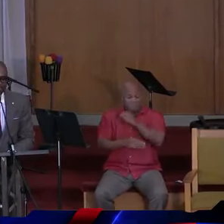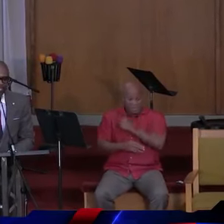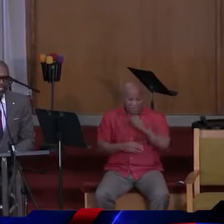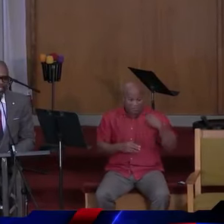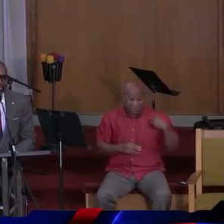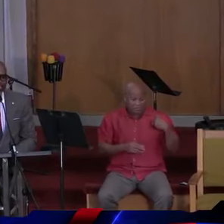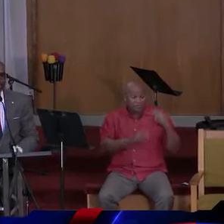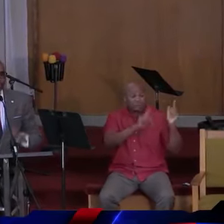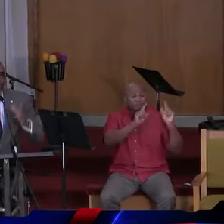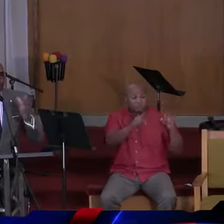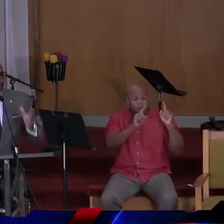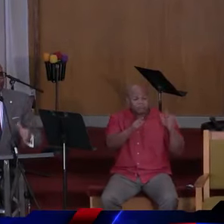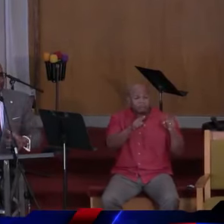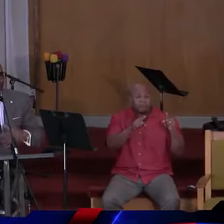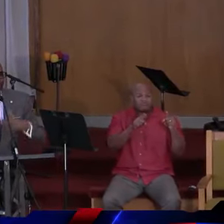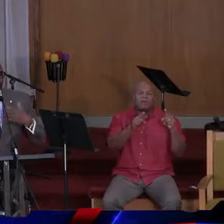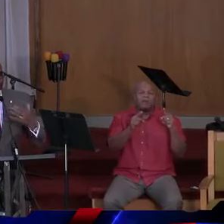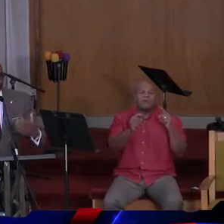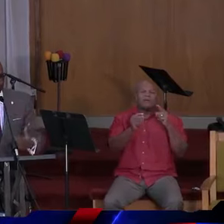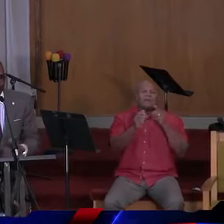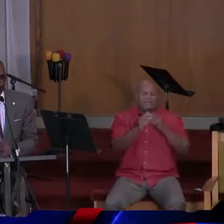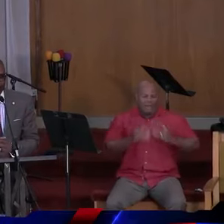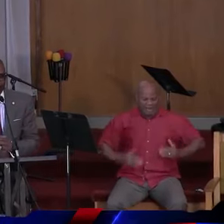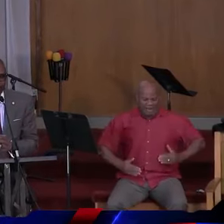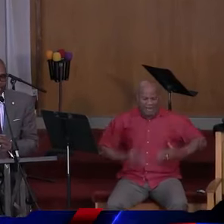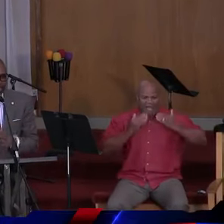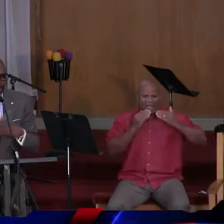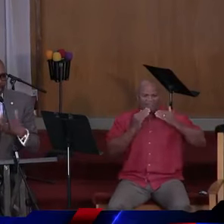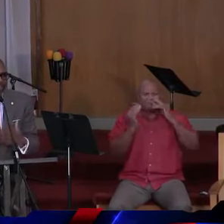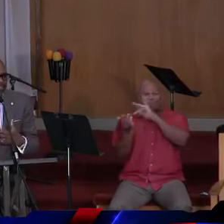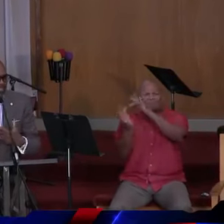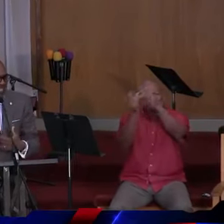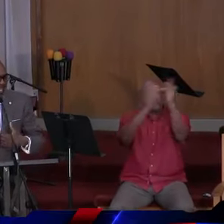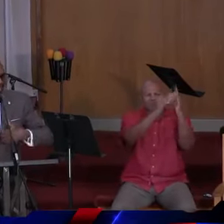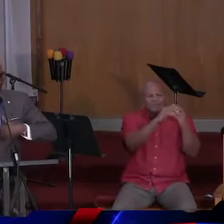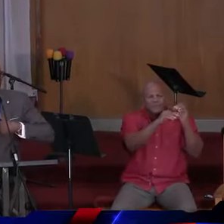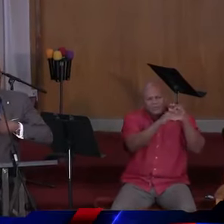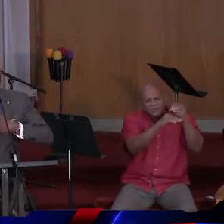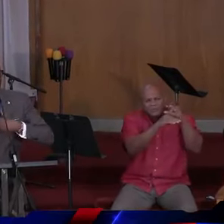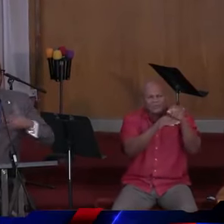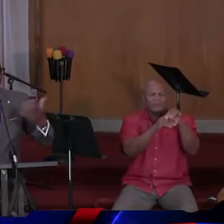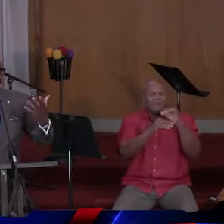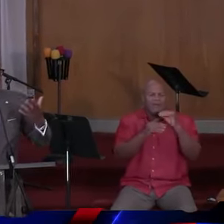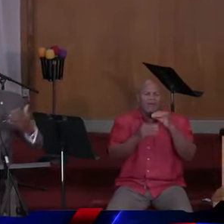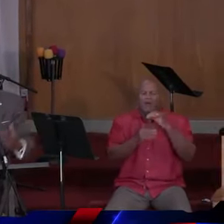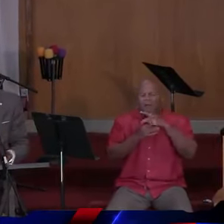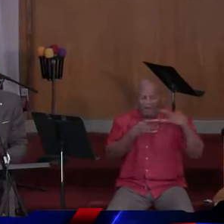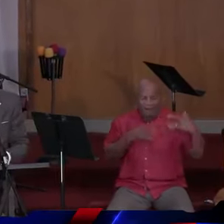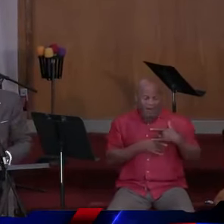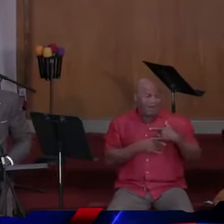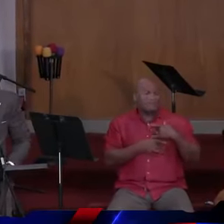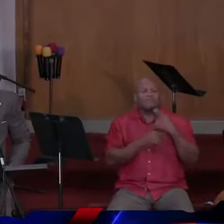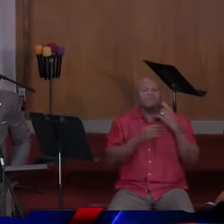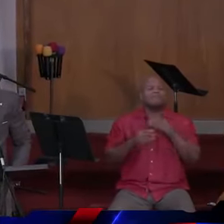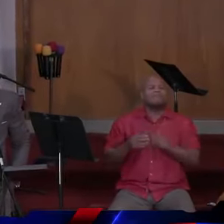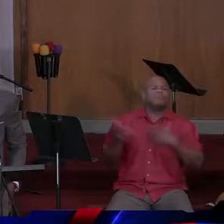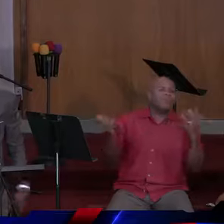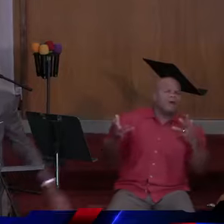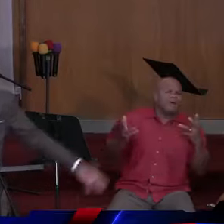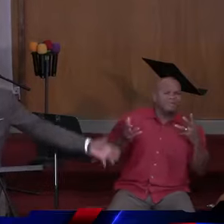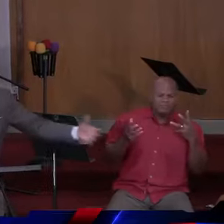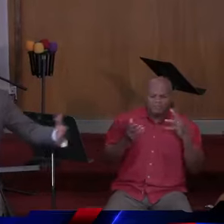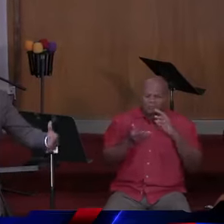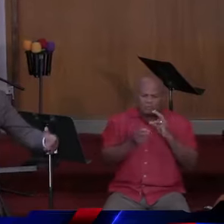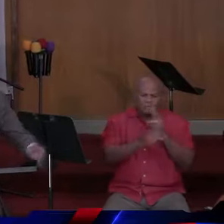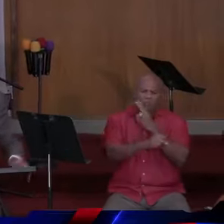and attendees to our live stream and live feed. Our heart's desire is to be instruments of God leading us in worship.